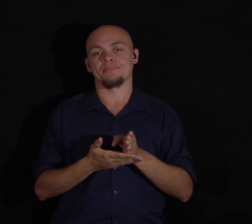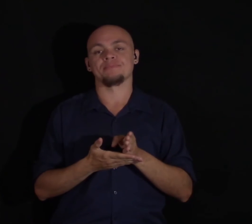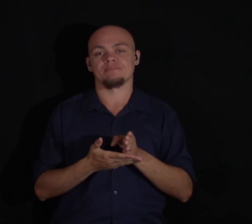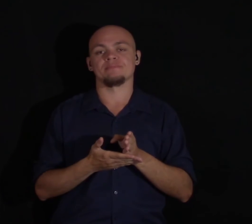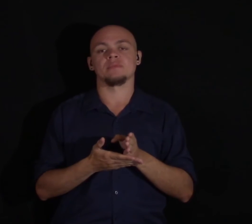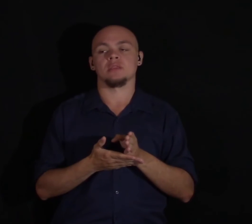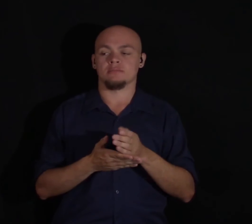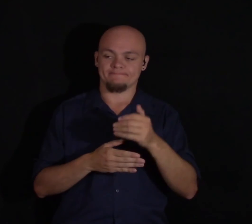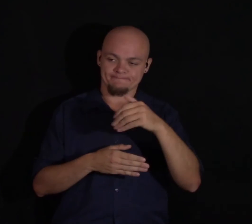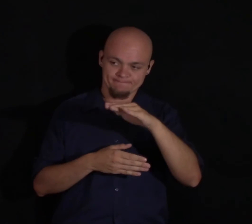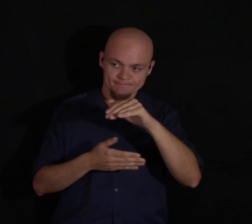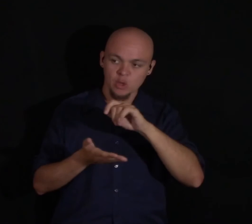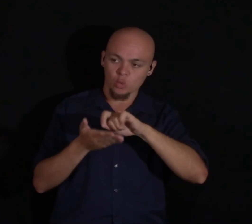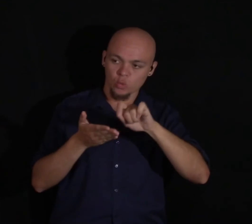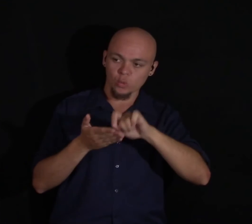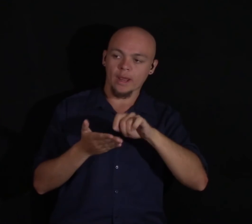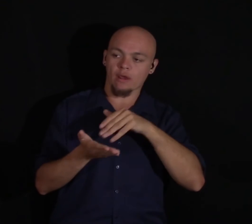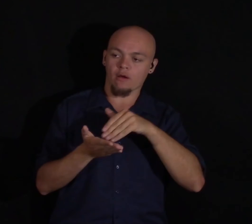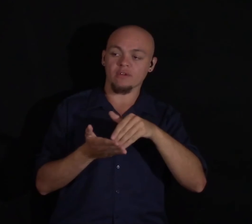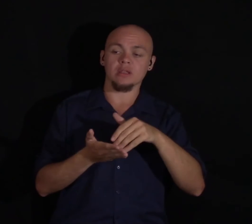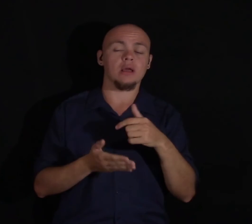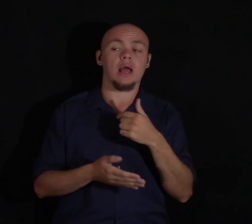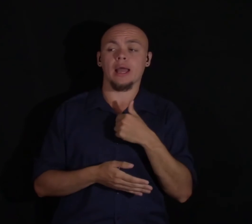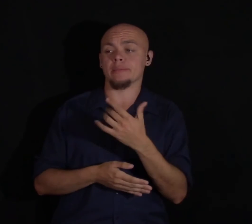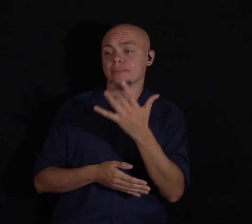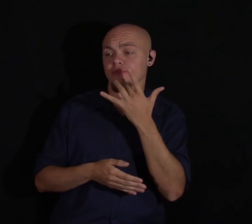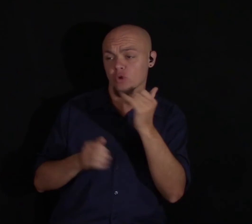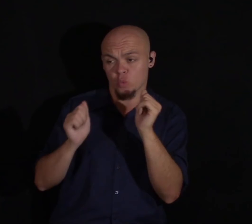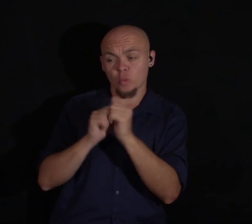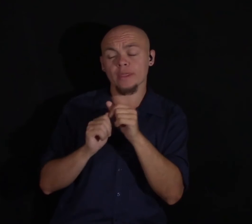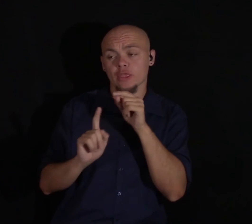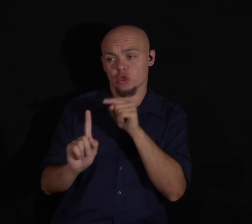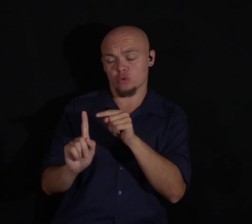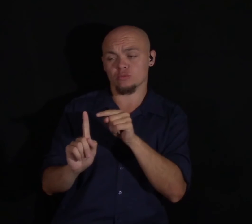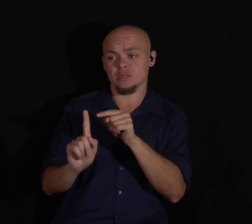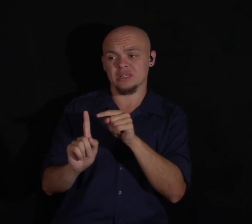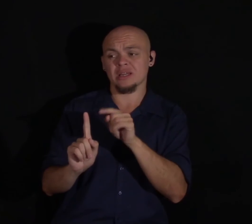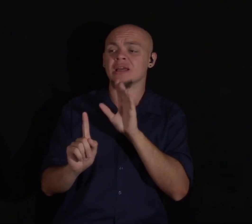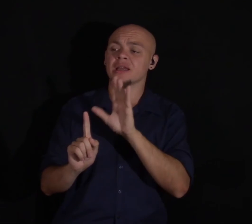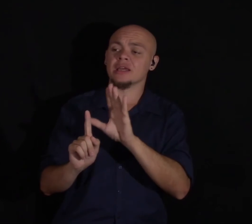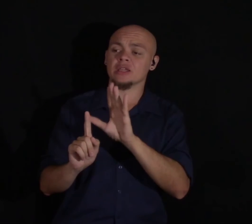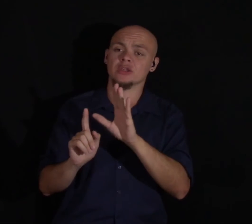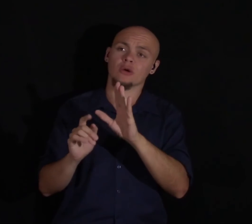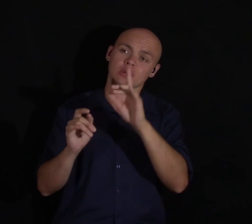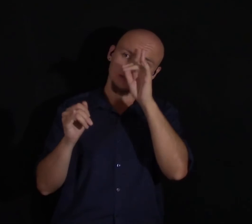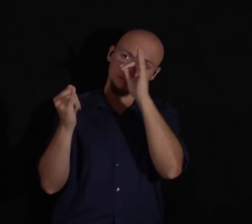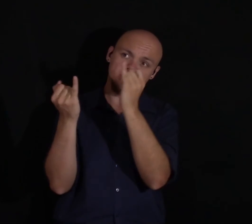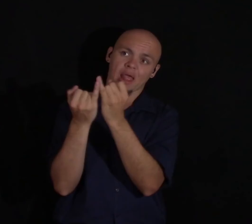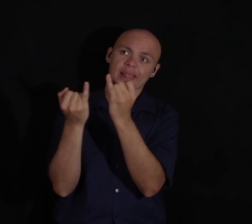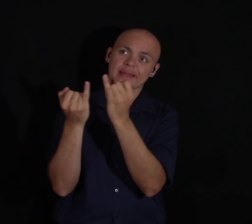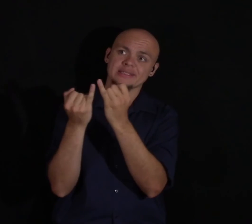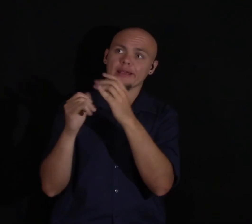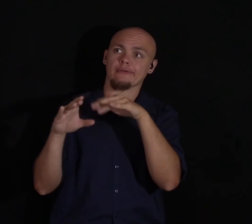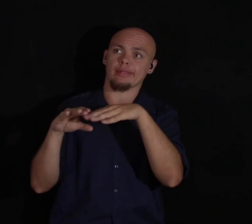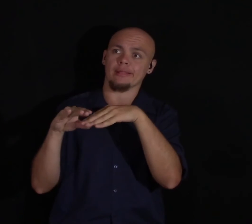often. "I had rather be with you," he said, "in your solitary rambles, than with these Scotch people whom I do not